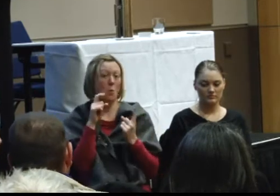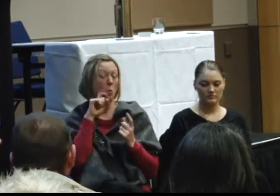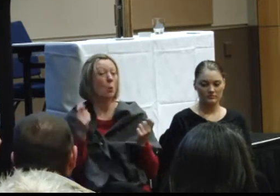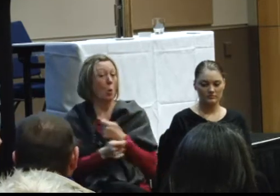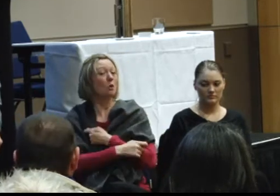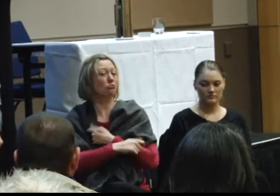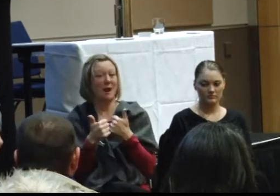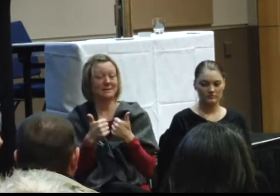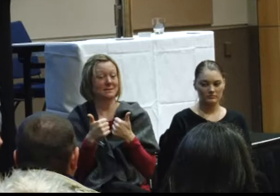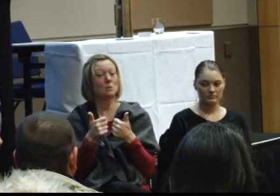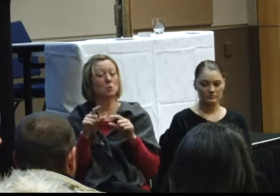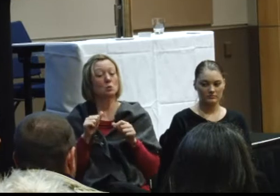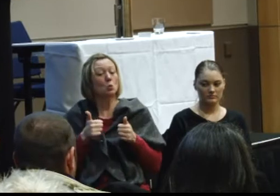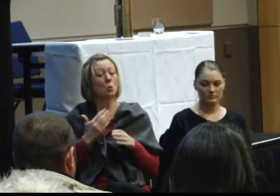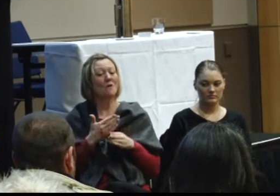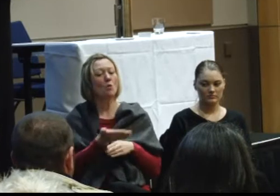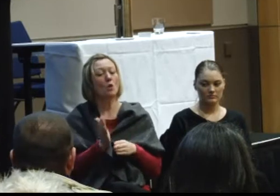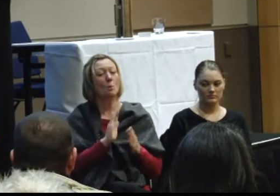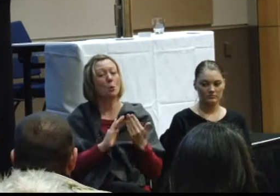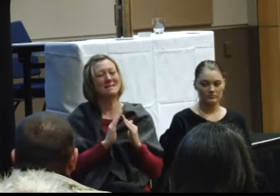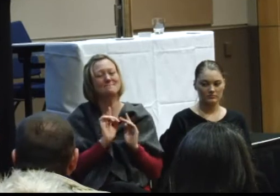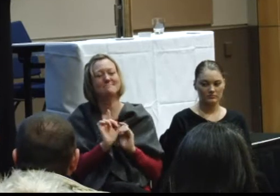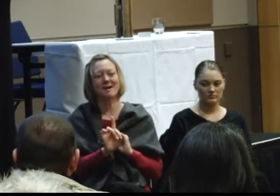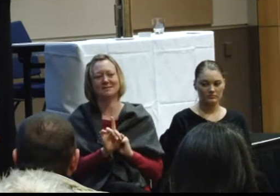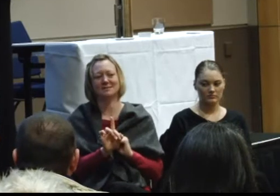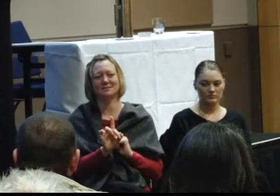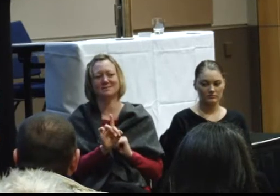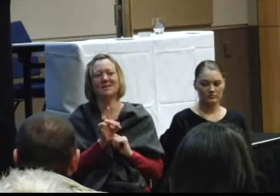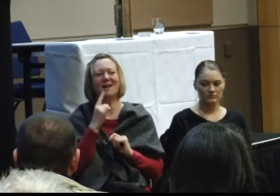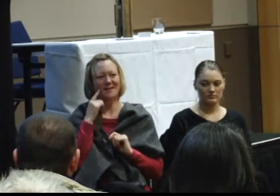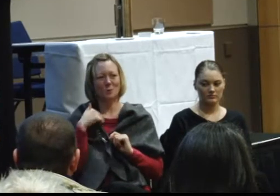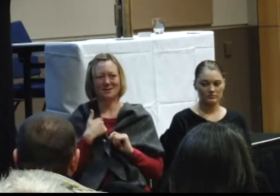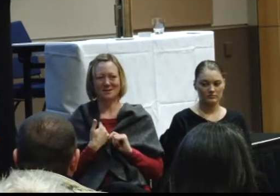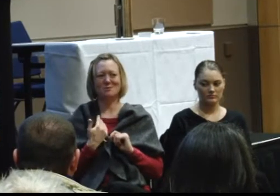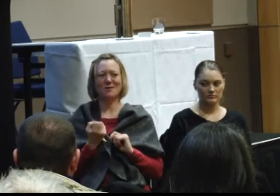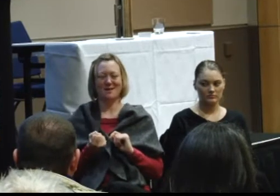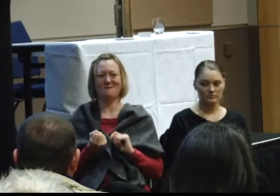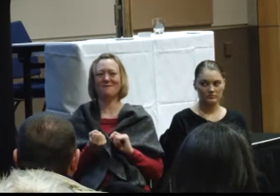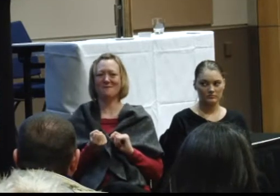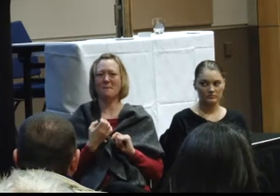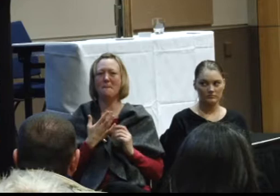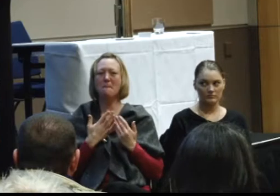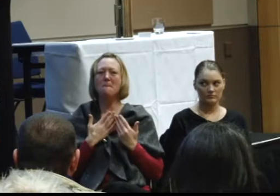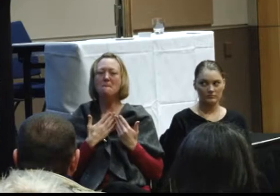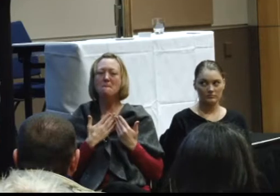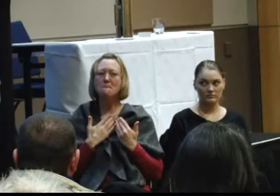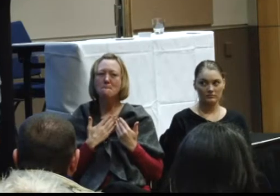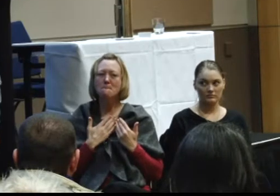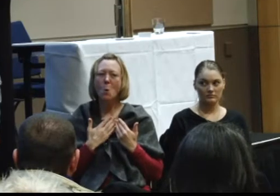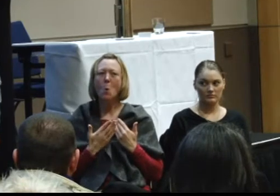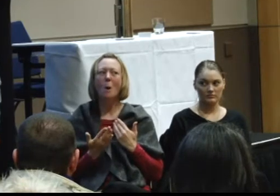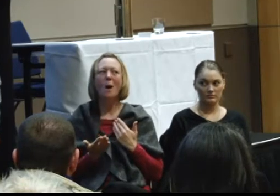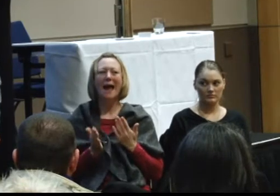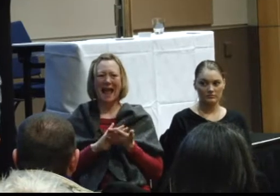you know, do good work for the community. But I think there would have to be some more hands-on